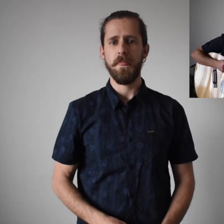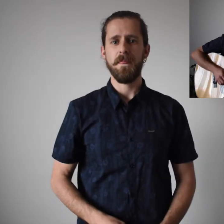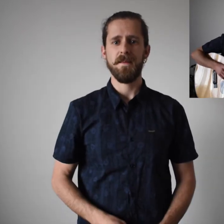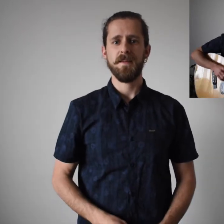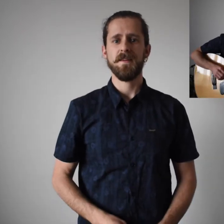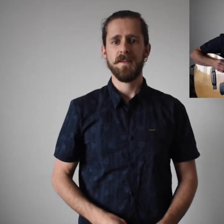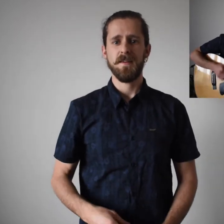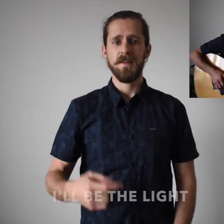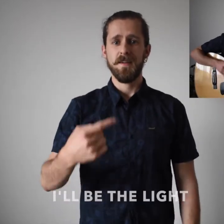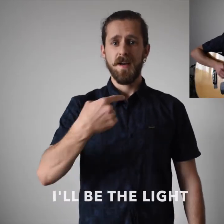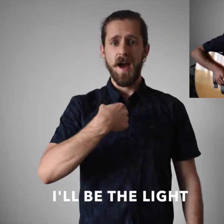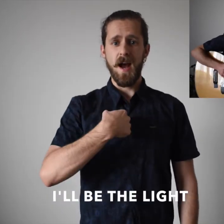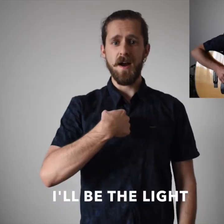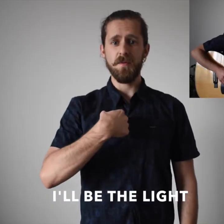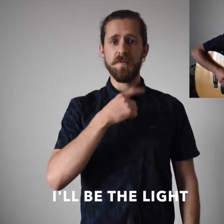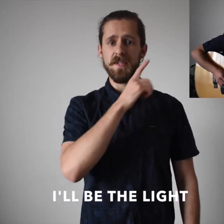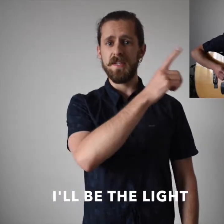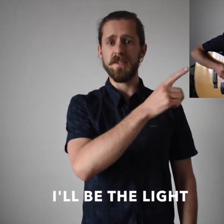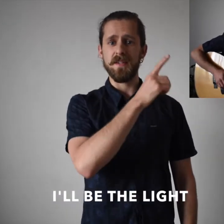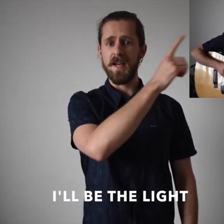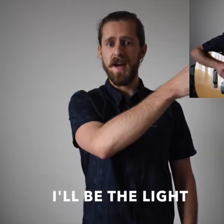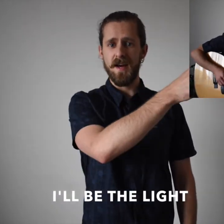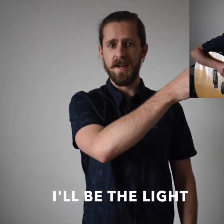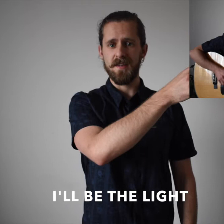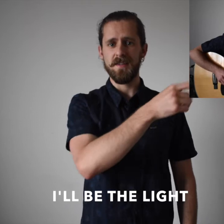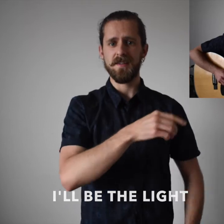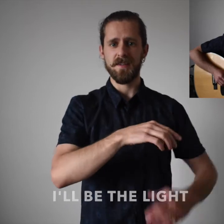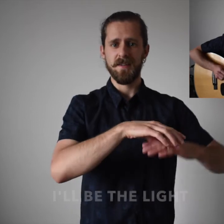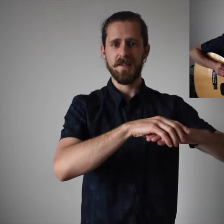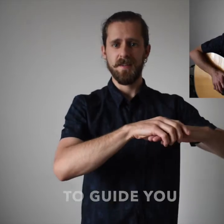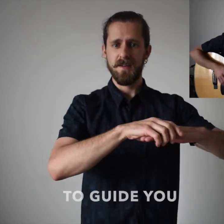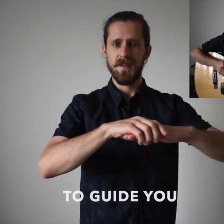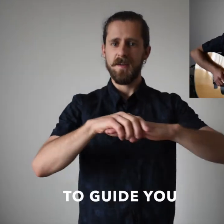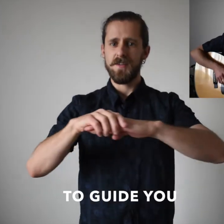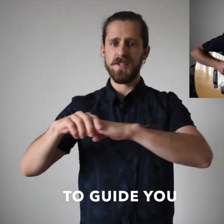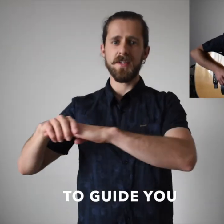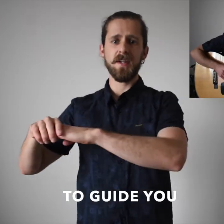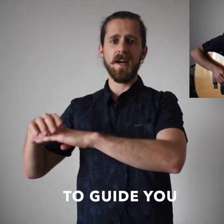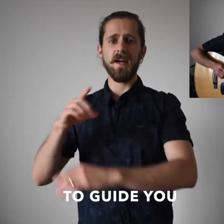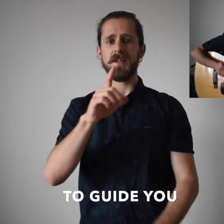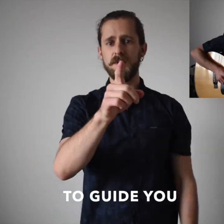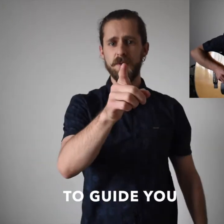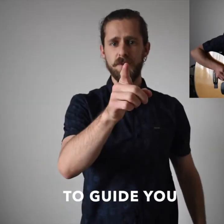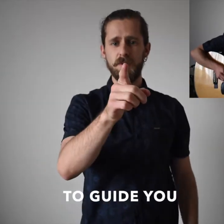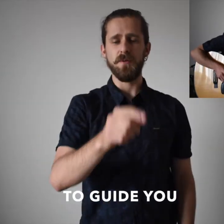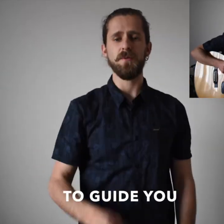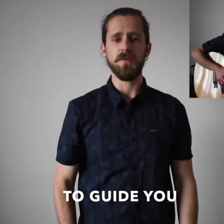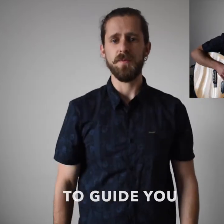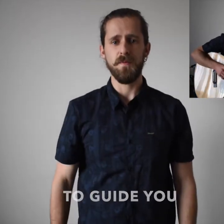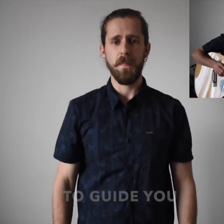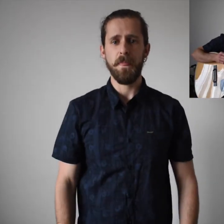I will be the light to guide you.